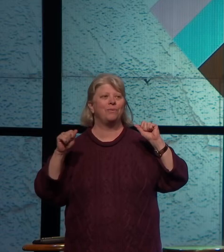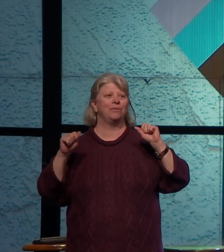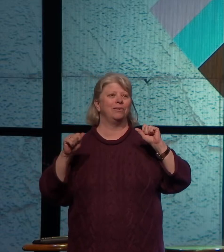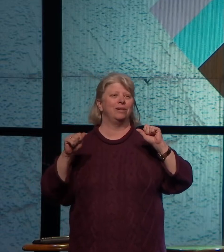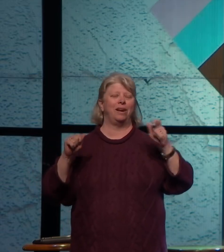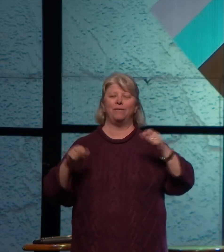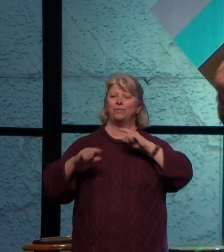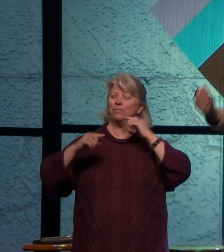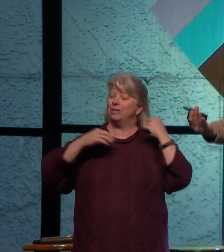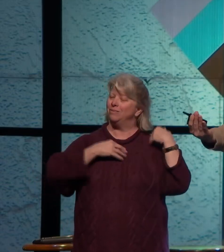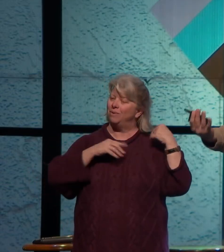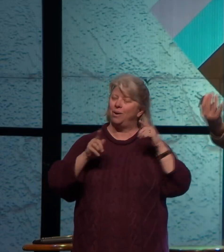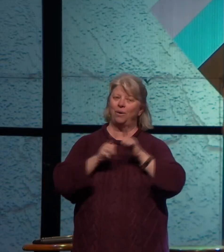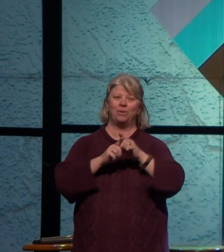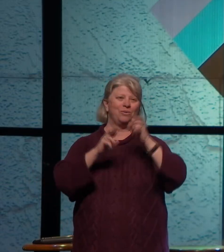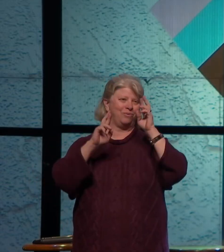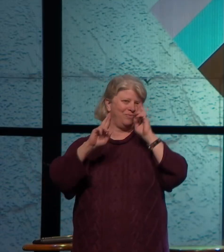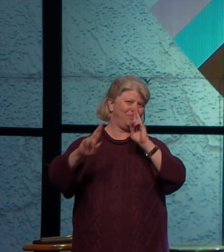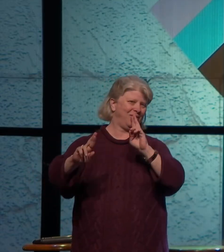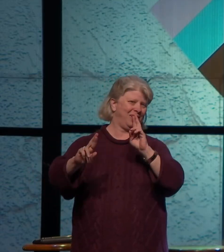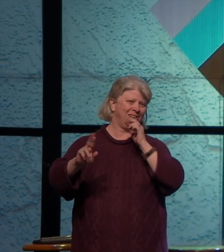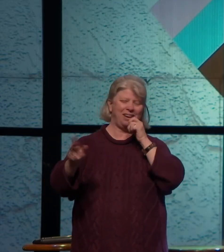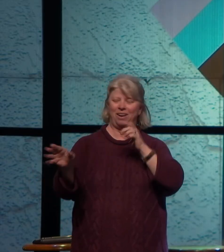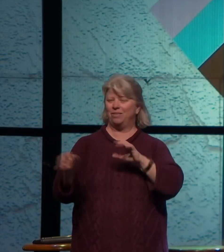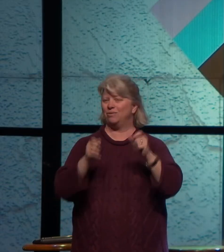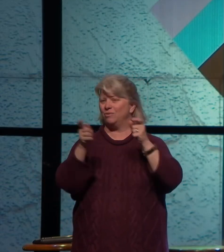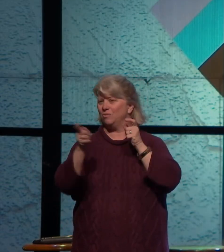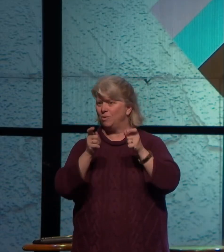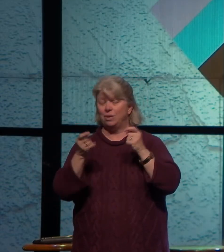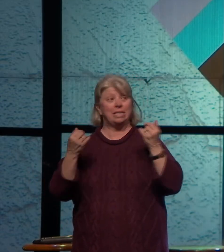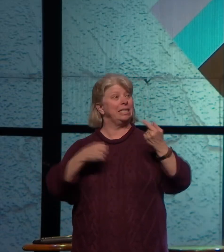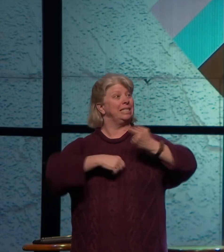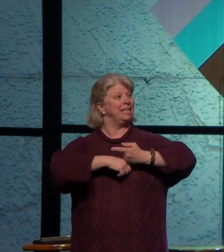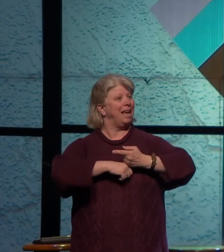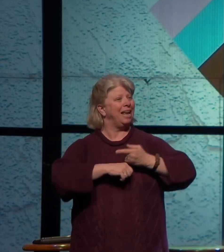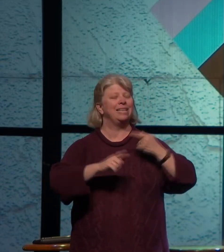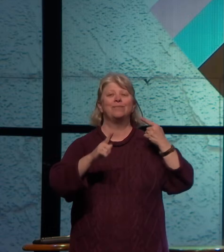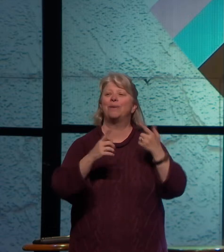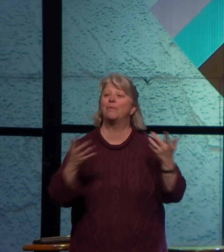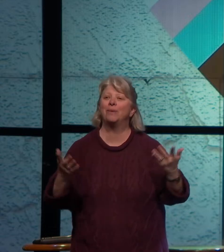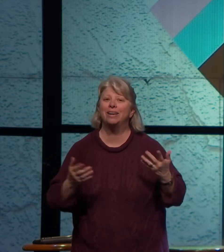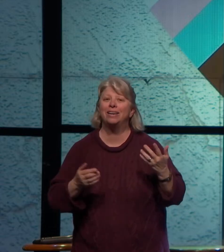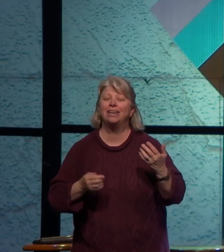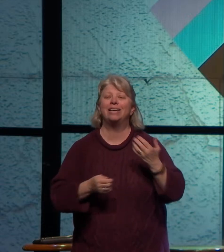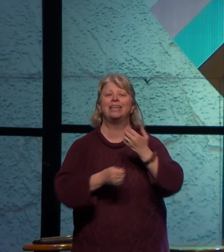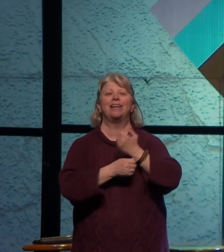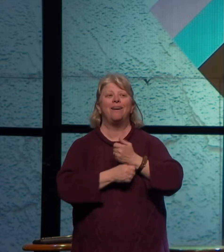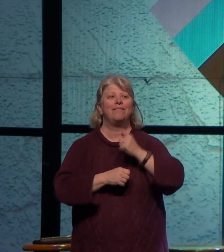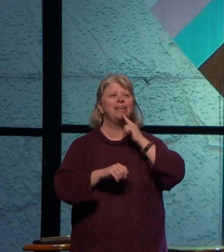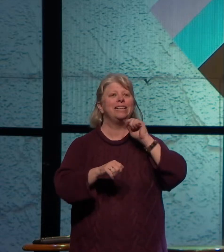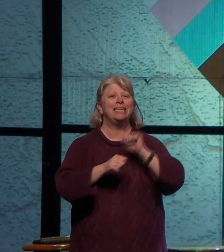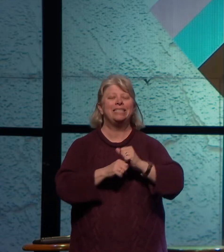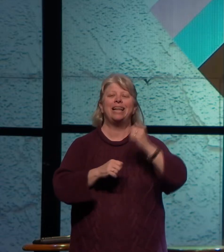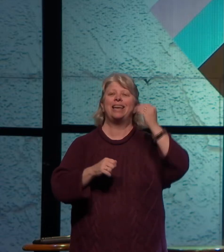be responsible and also respectful. It's not controlling. And then today is about, it's knowledgeable.